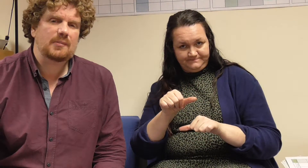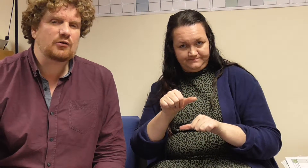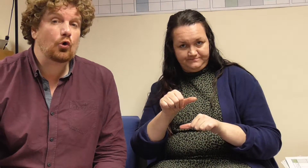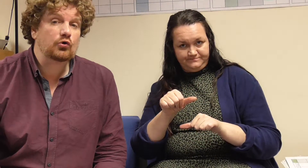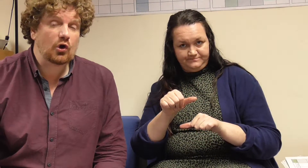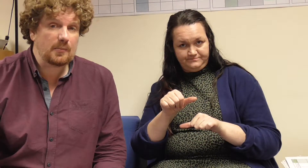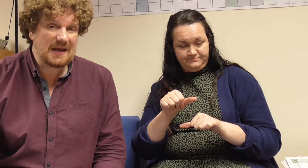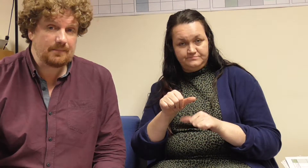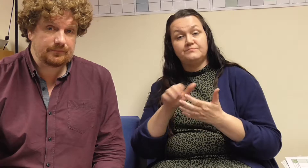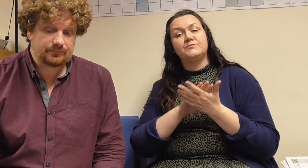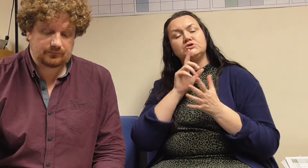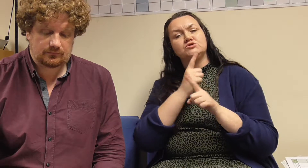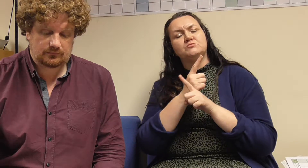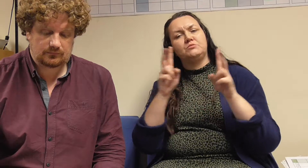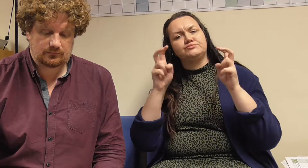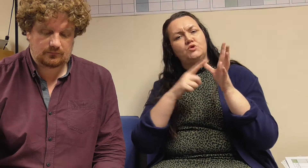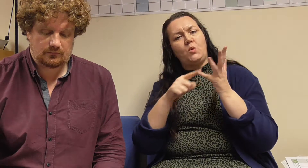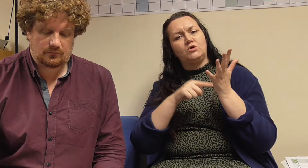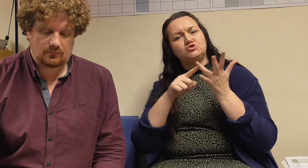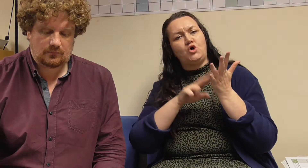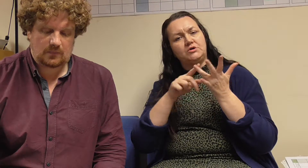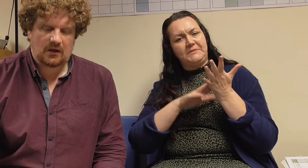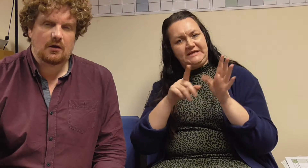It talks about autonomy.